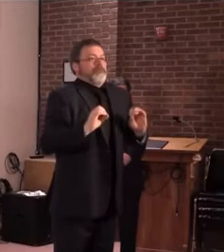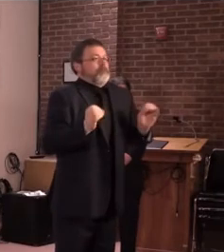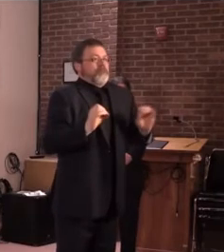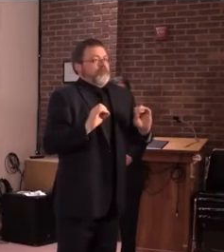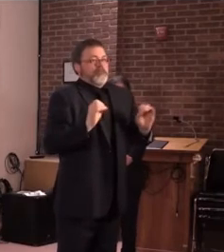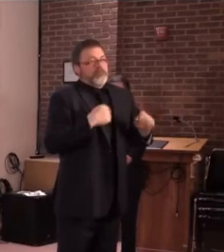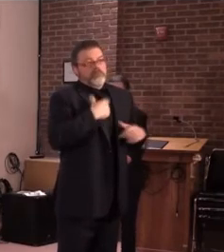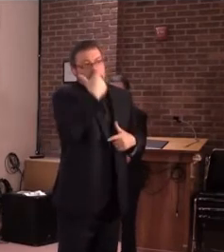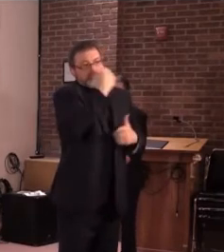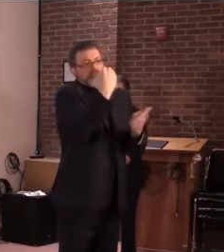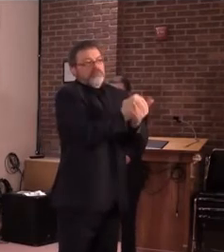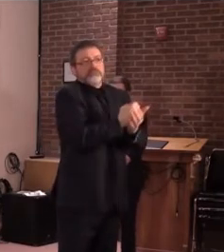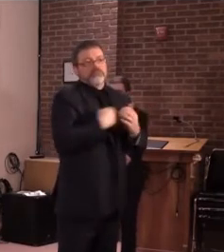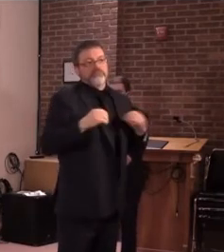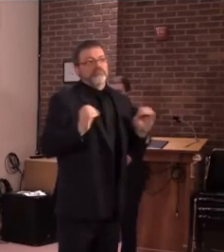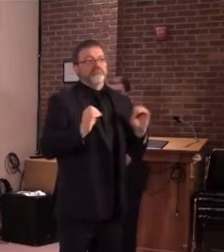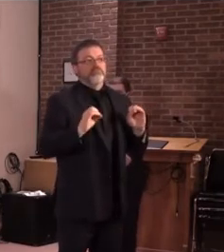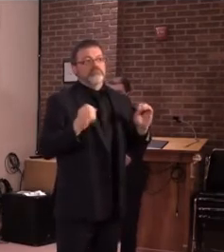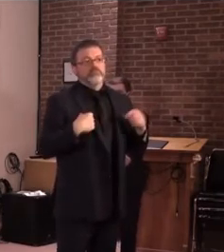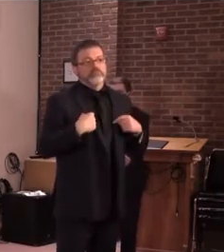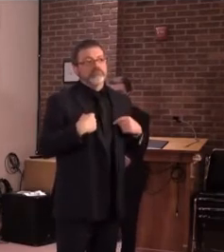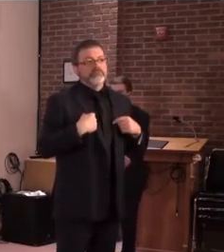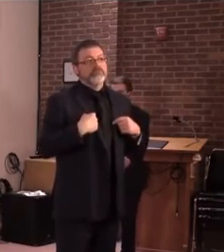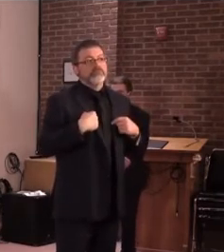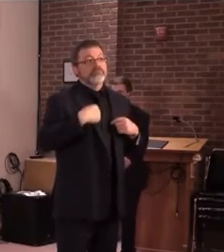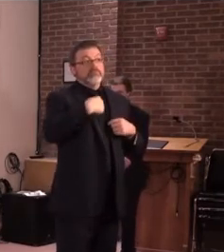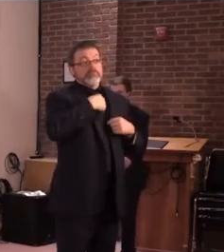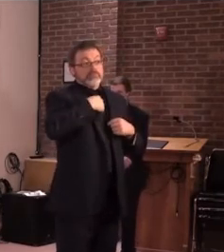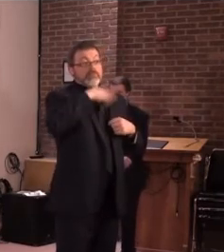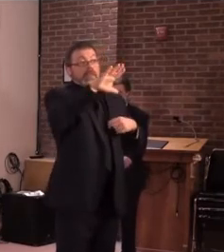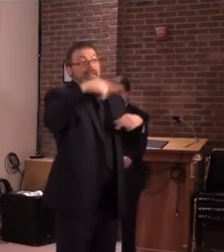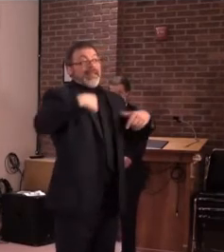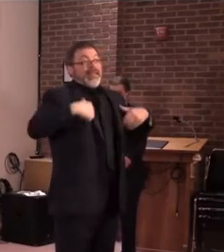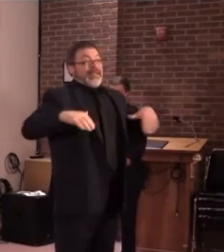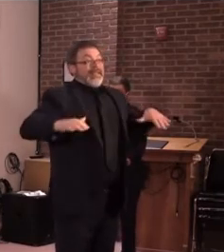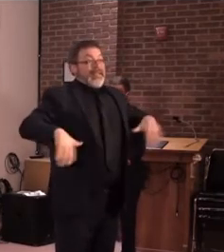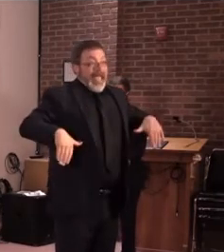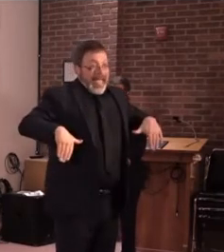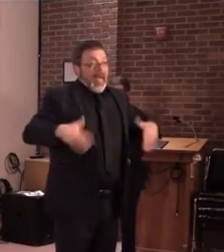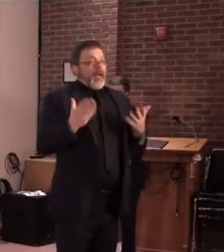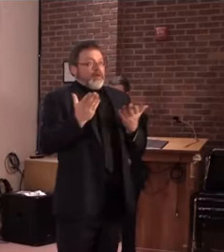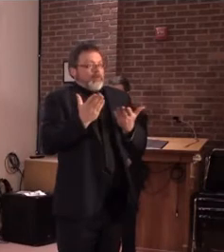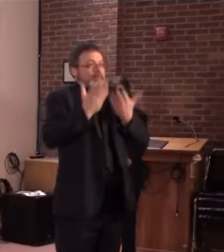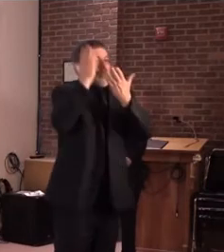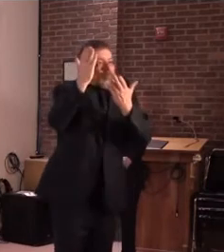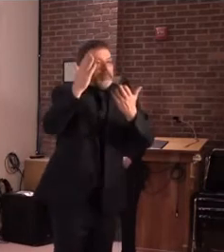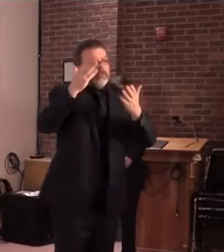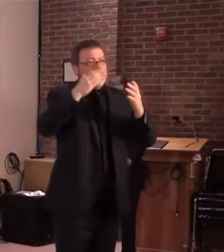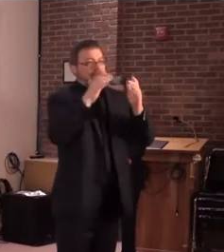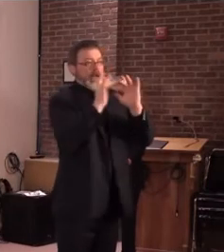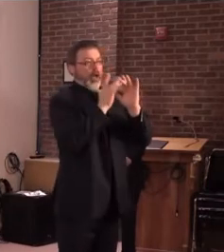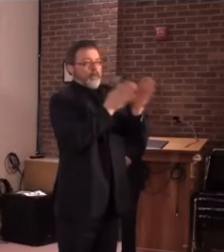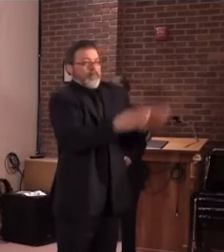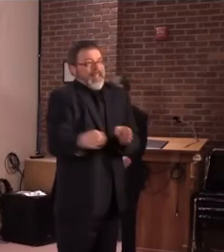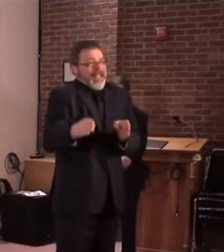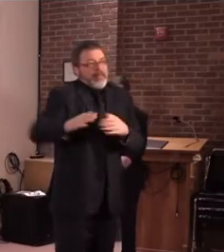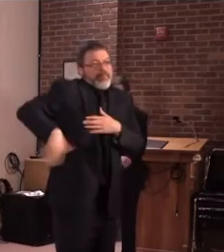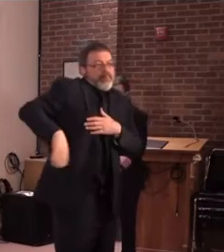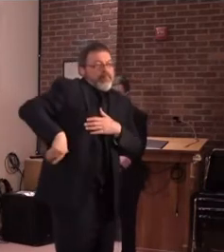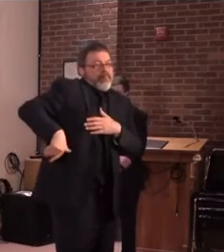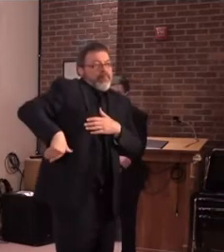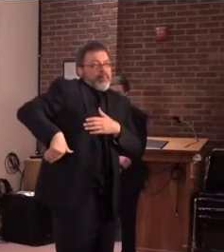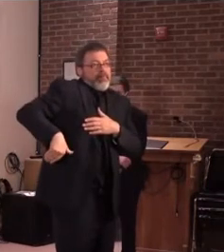But we haven't put forward our package, our broadband package, and we'll learn more. You'll learn more as we propose